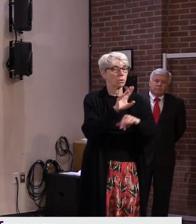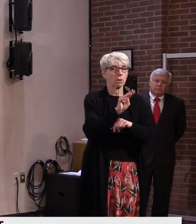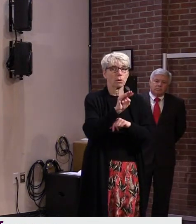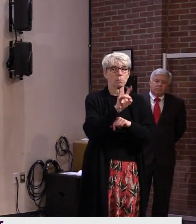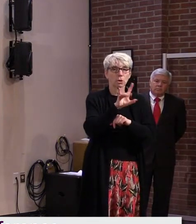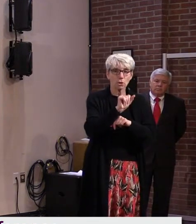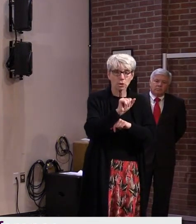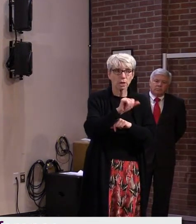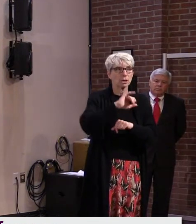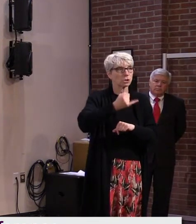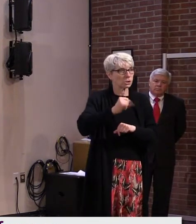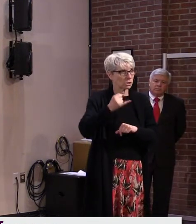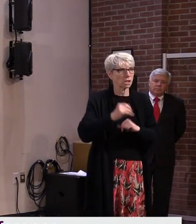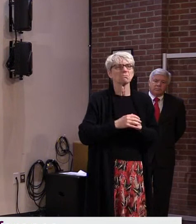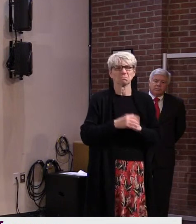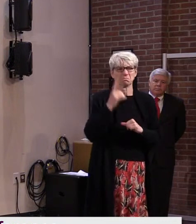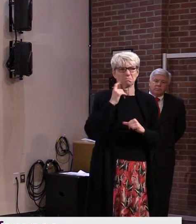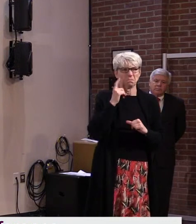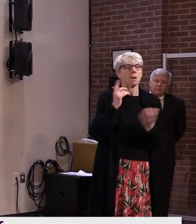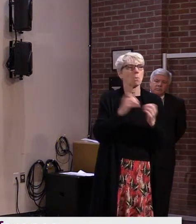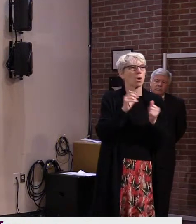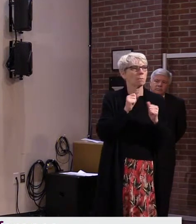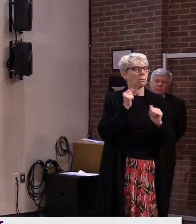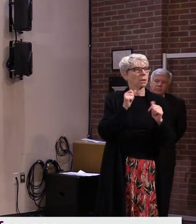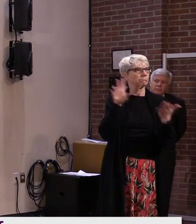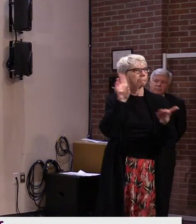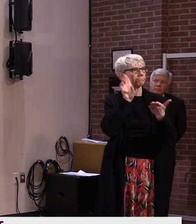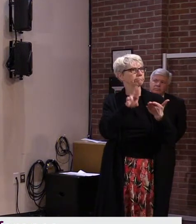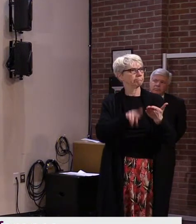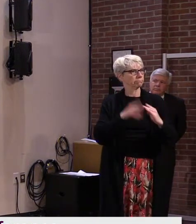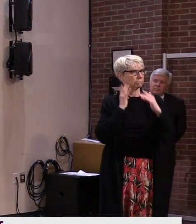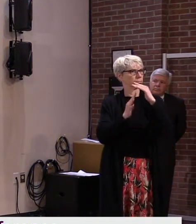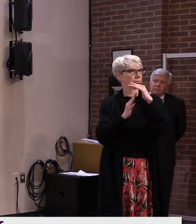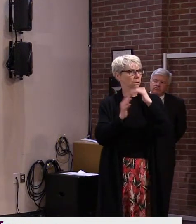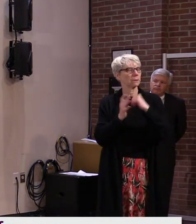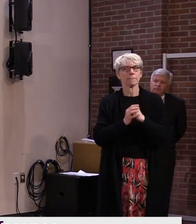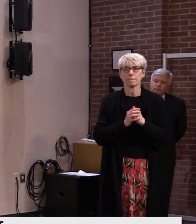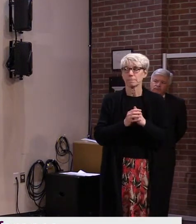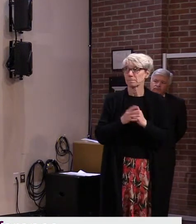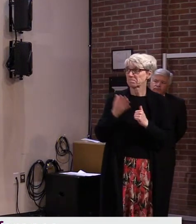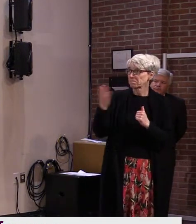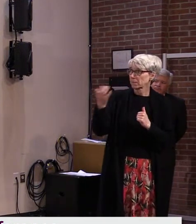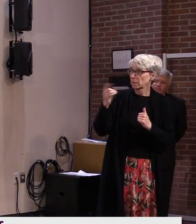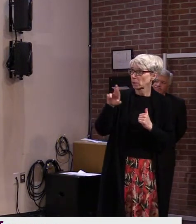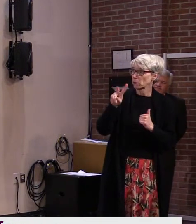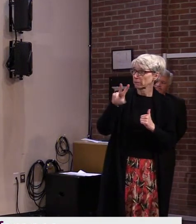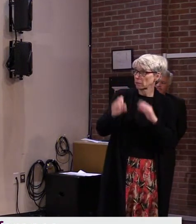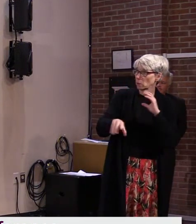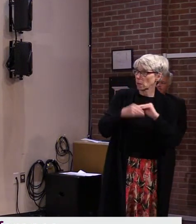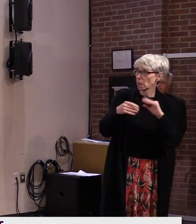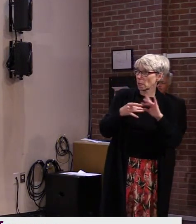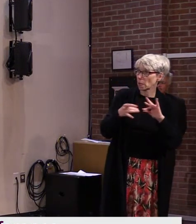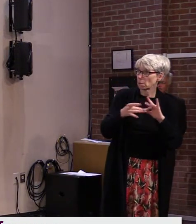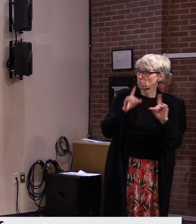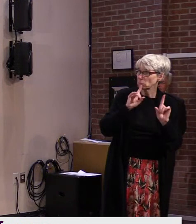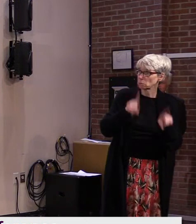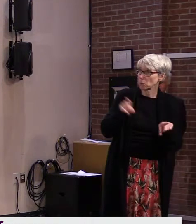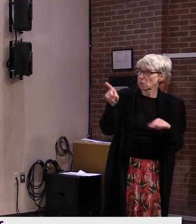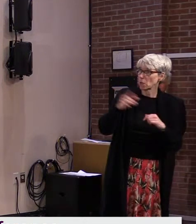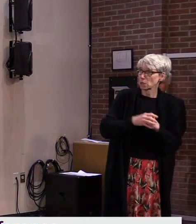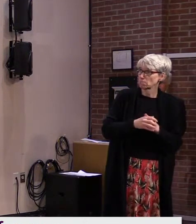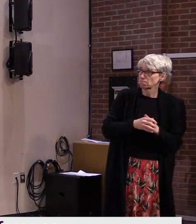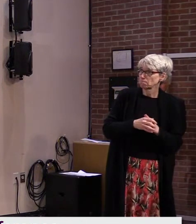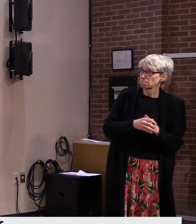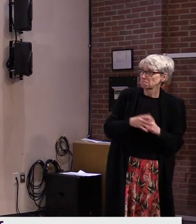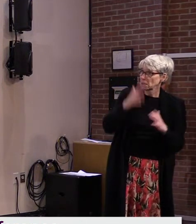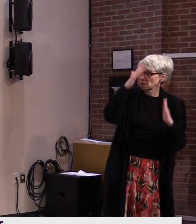well. But I don't know if Dr. Levine, you had anything to add to that in terms of the